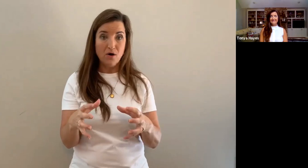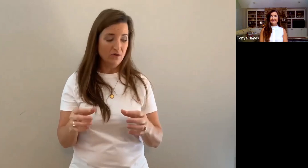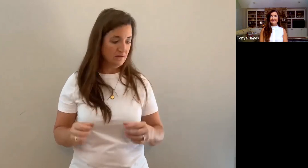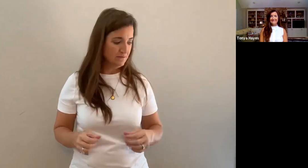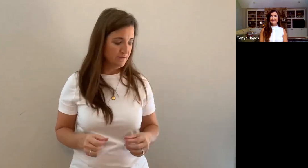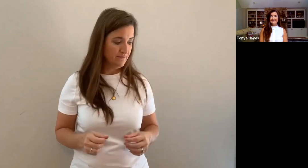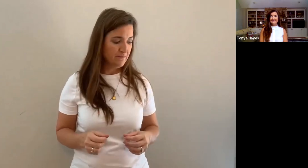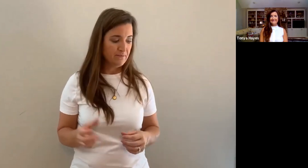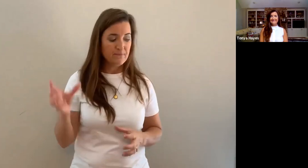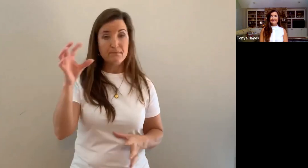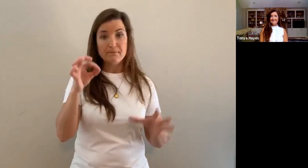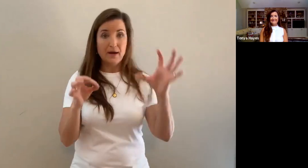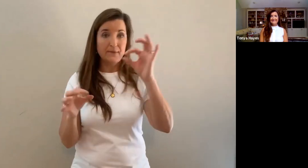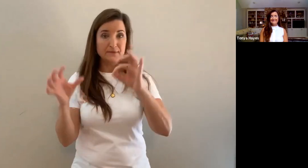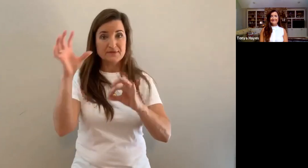ball,